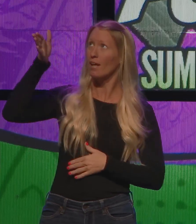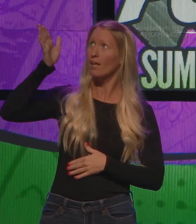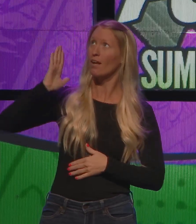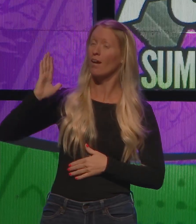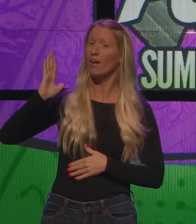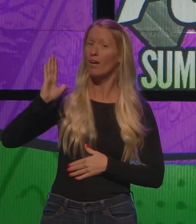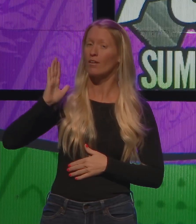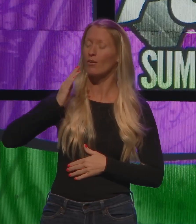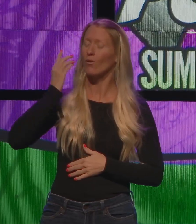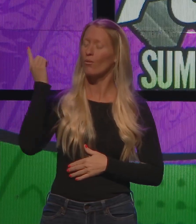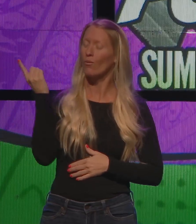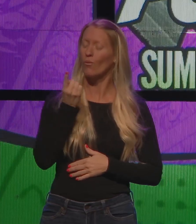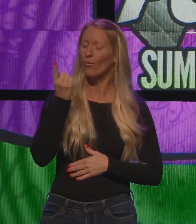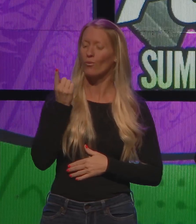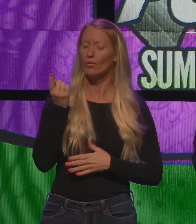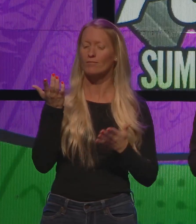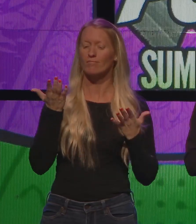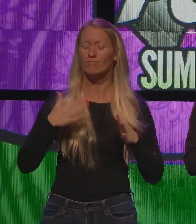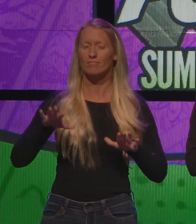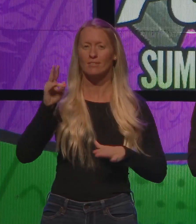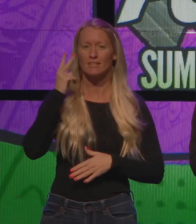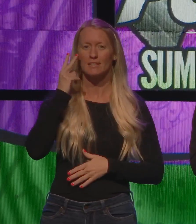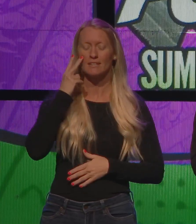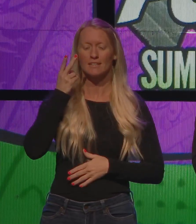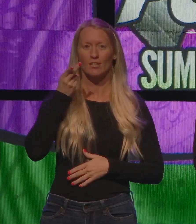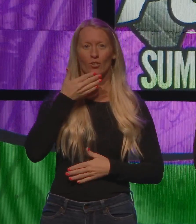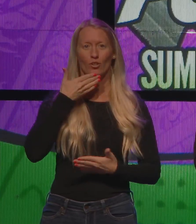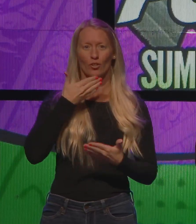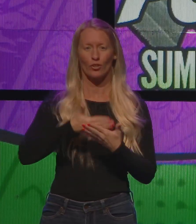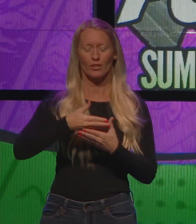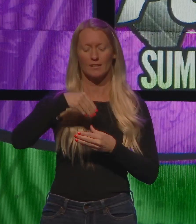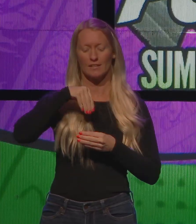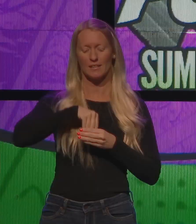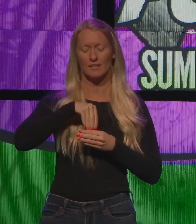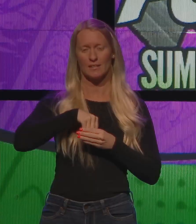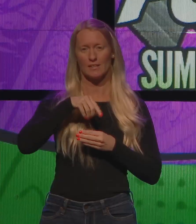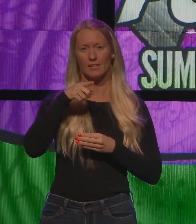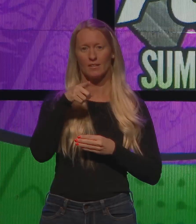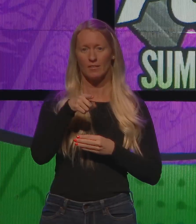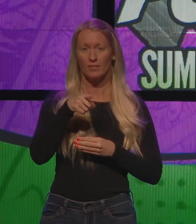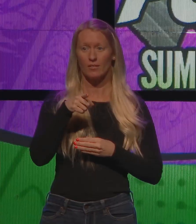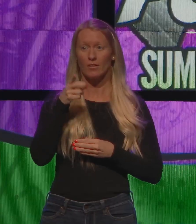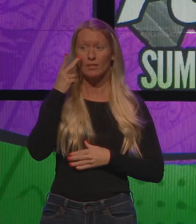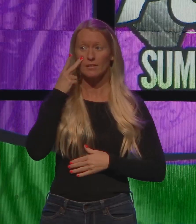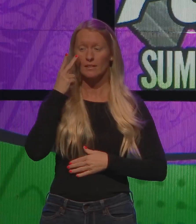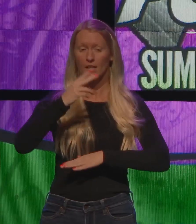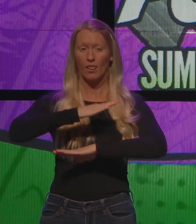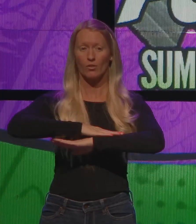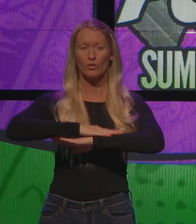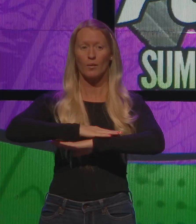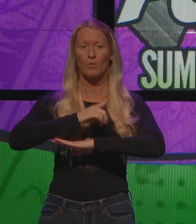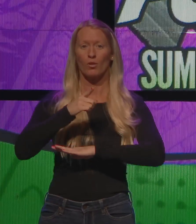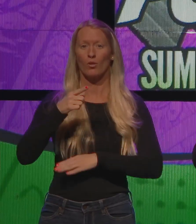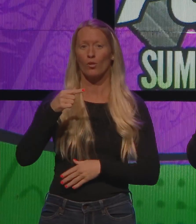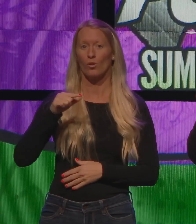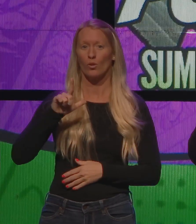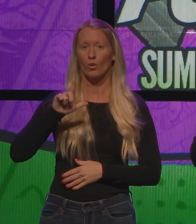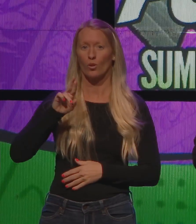you. And so on your tables, you'll see that there are some gluten-free crackers. If you're in the back, there's